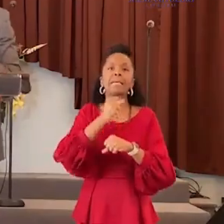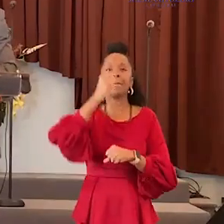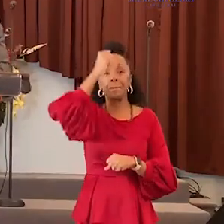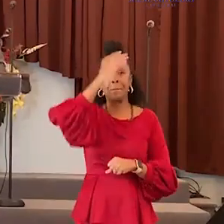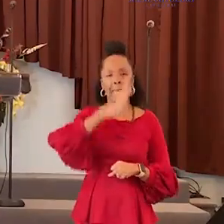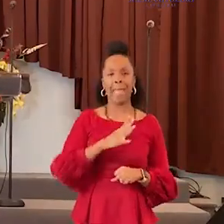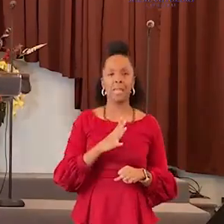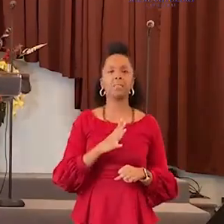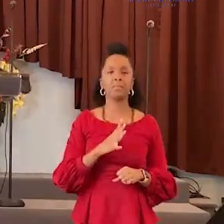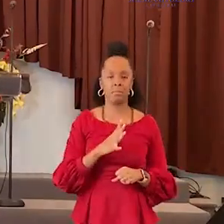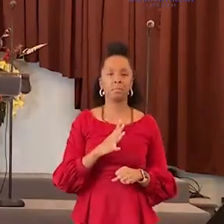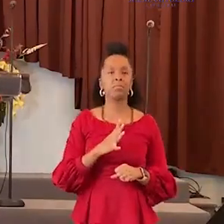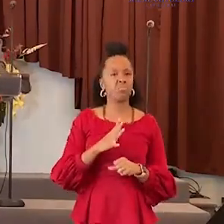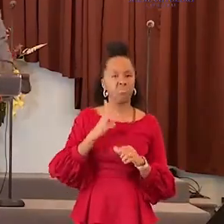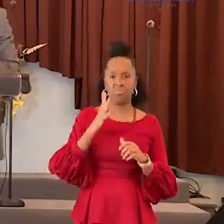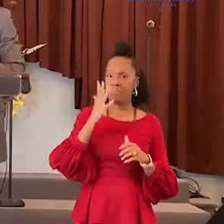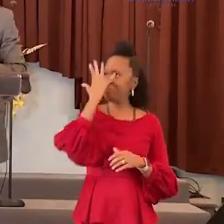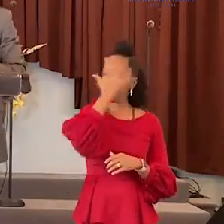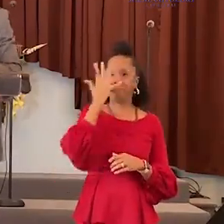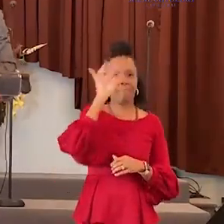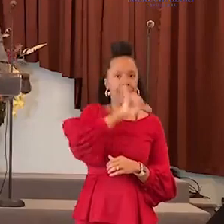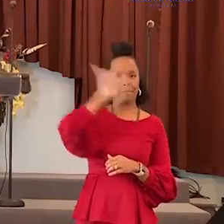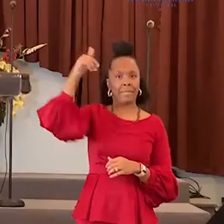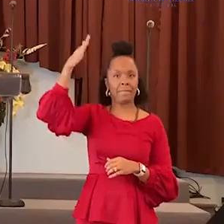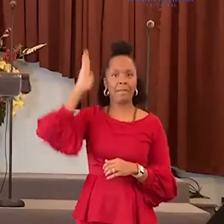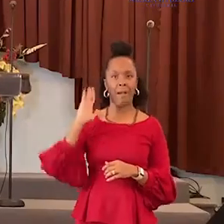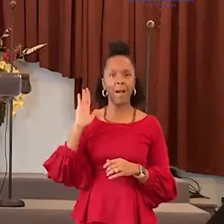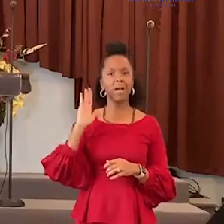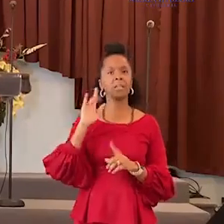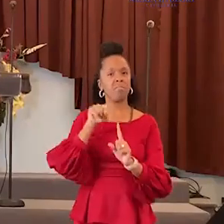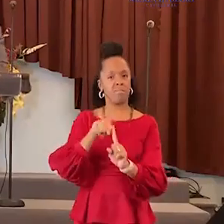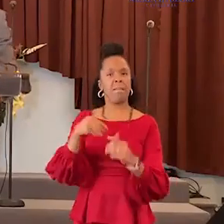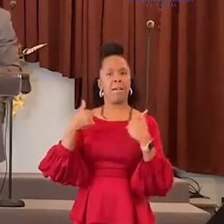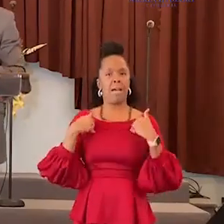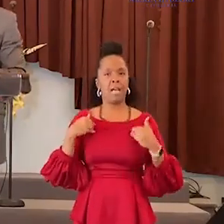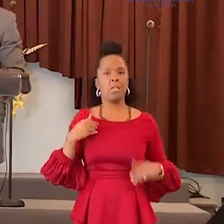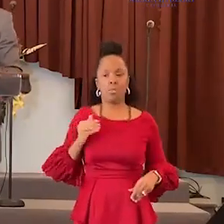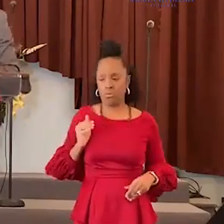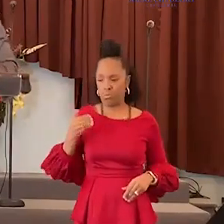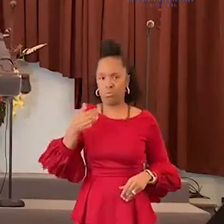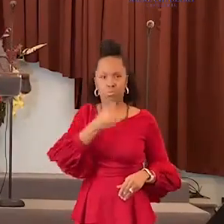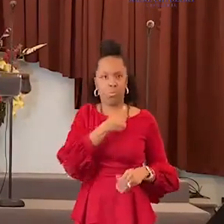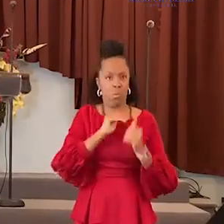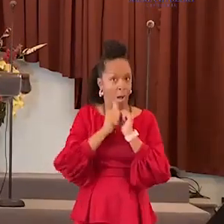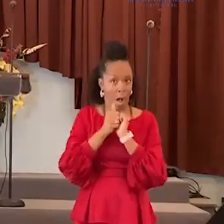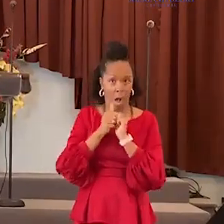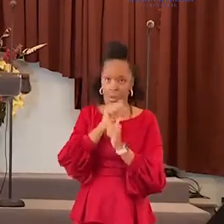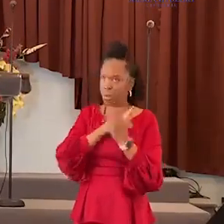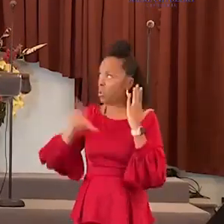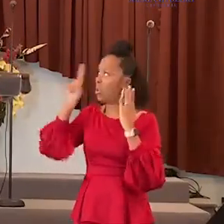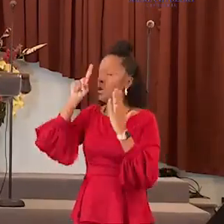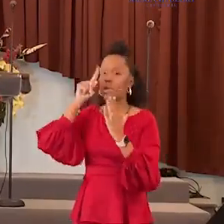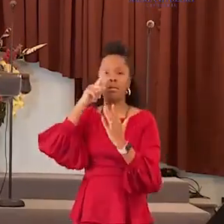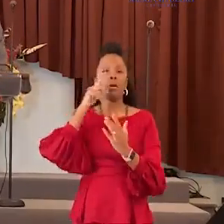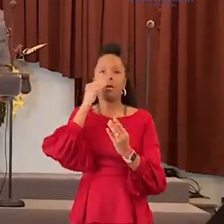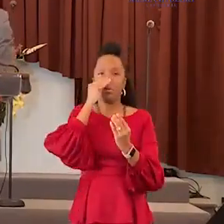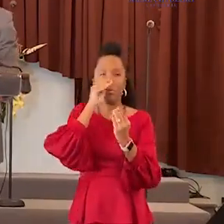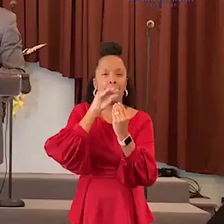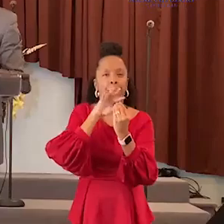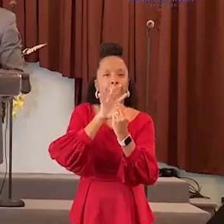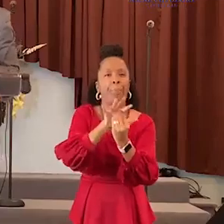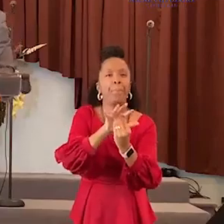soul. But God breathed into his nostrils and man became a living soul. He awakens him.